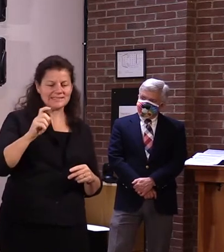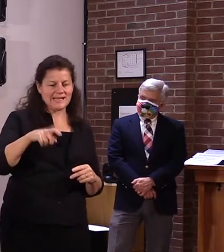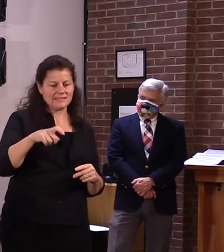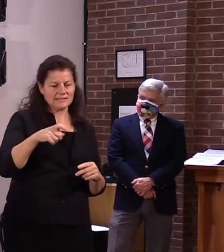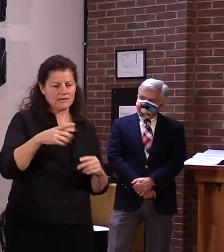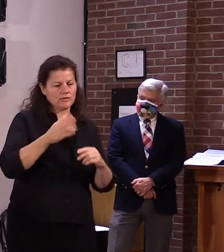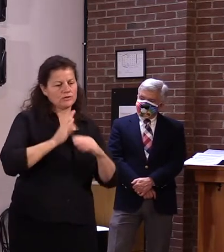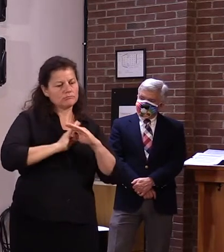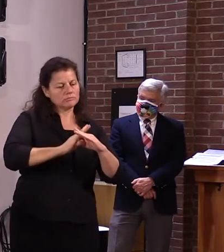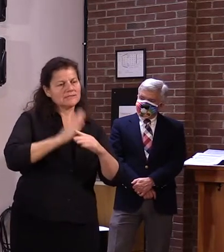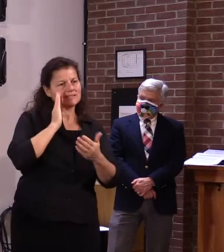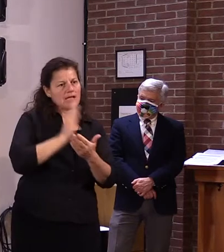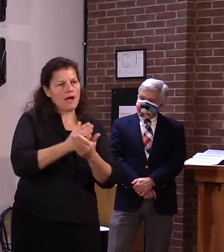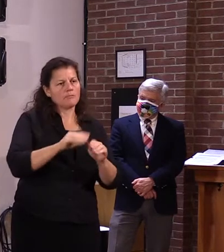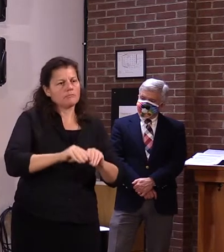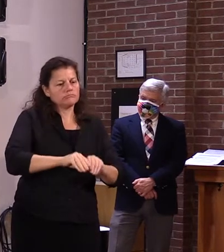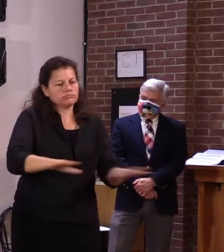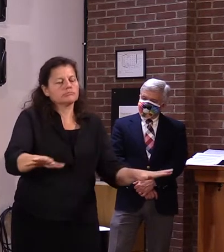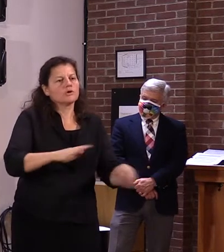spread.